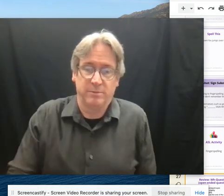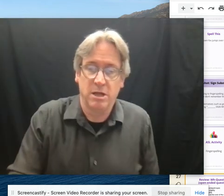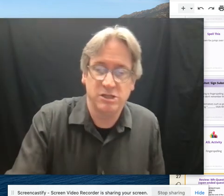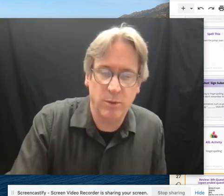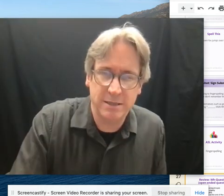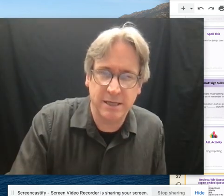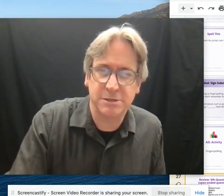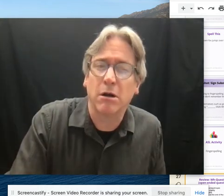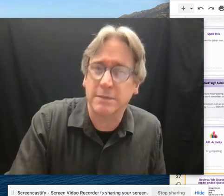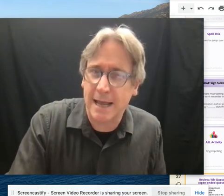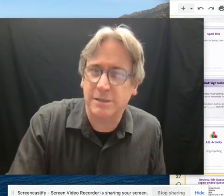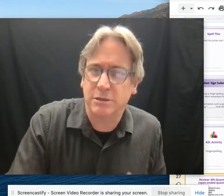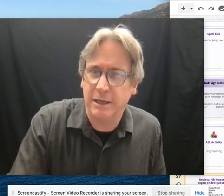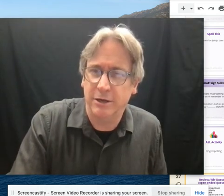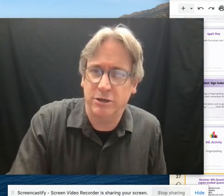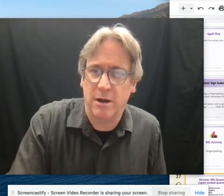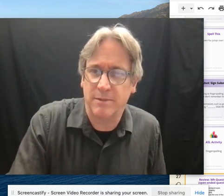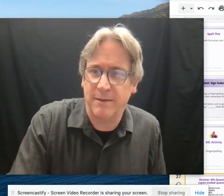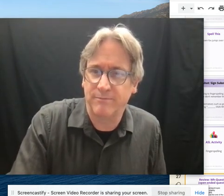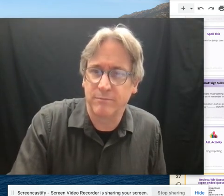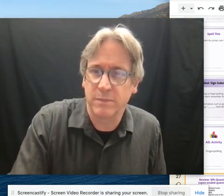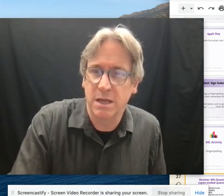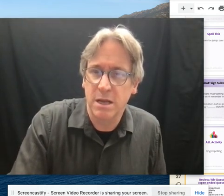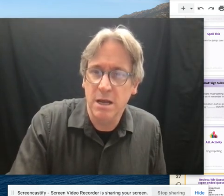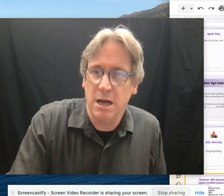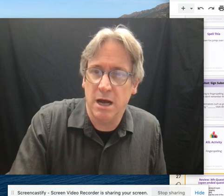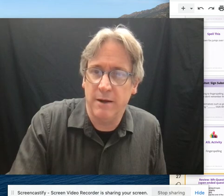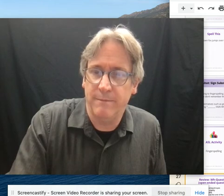answer. So wait till they start to answer and then you can drop that.